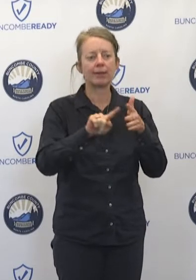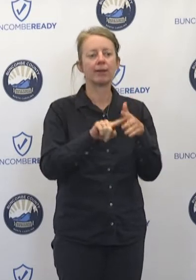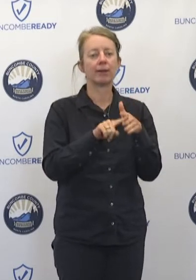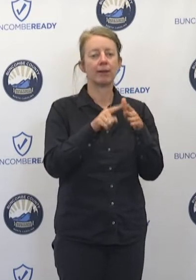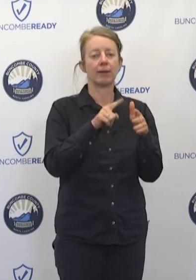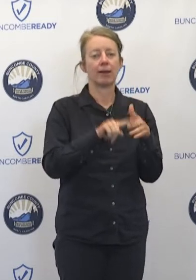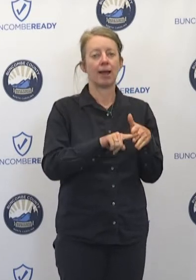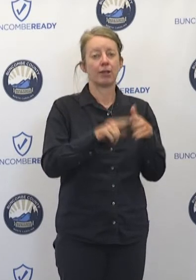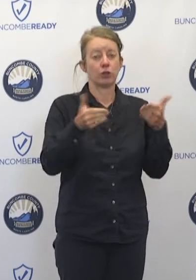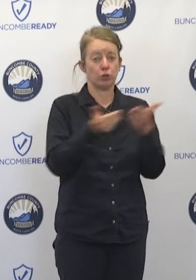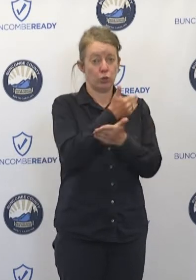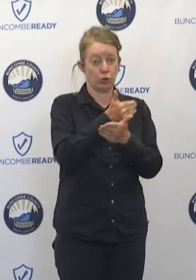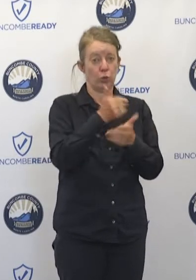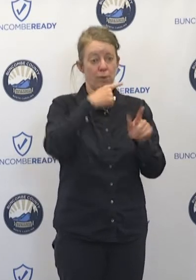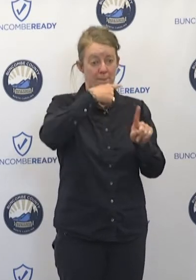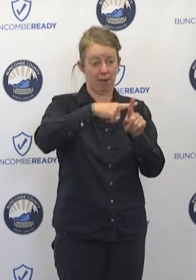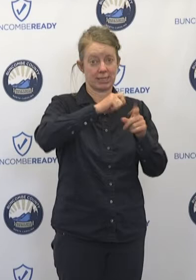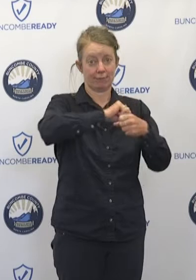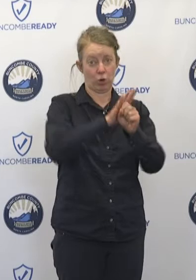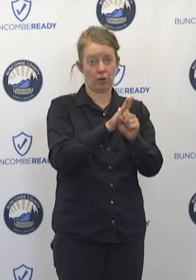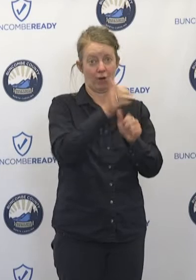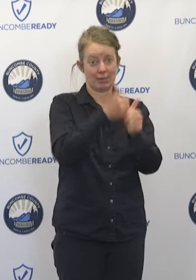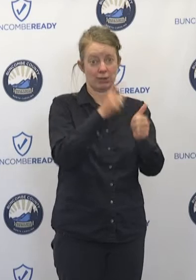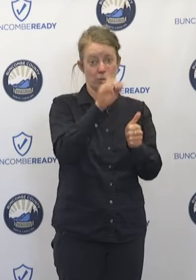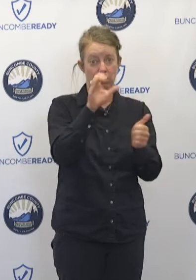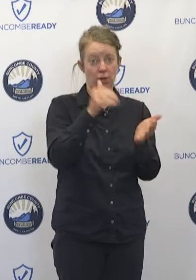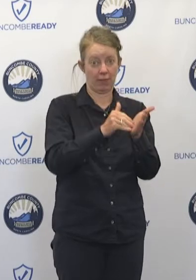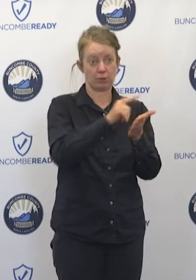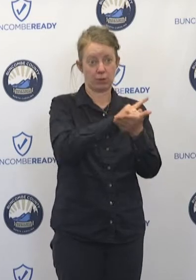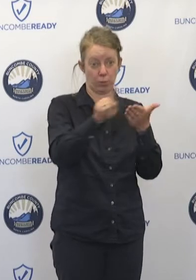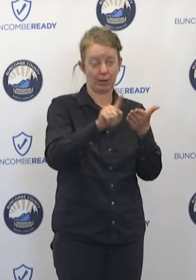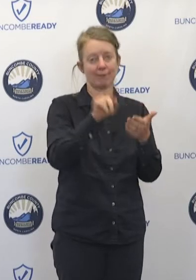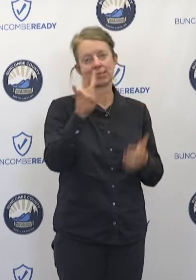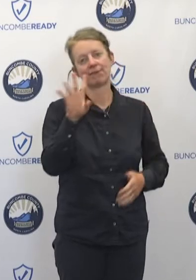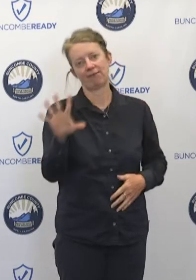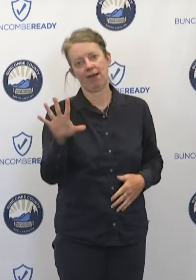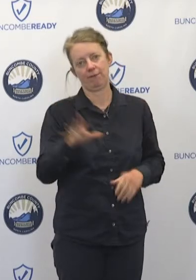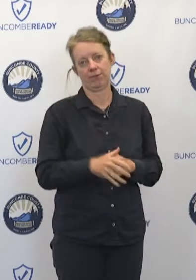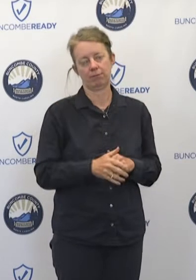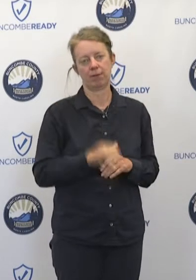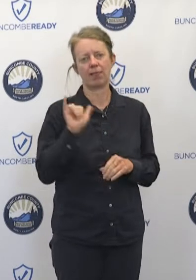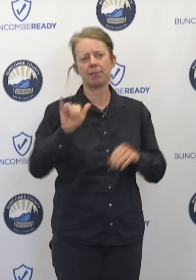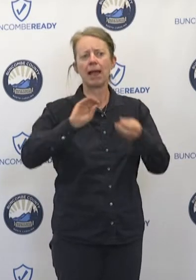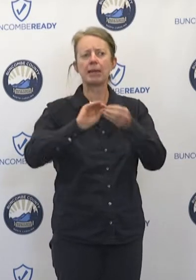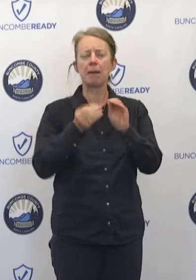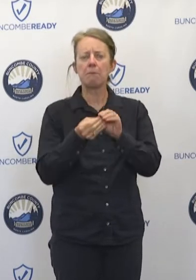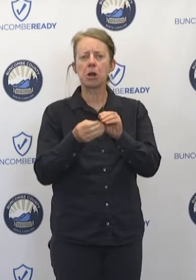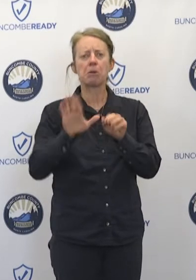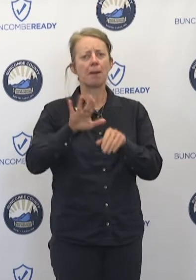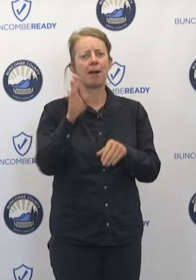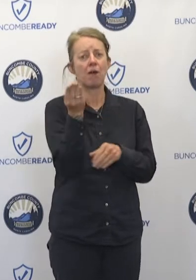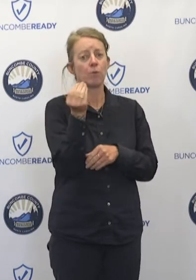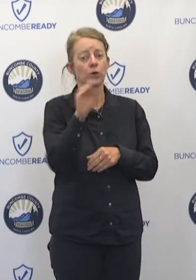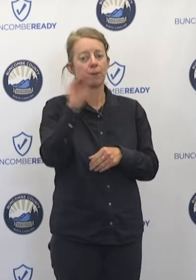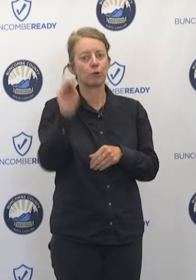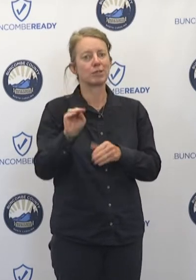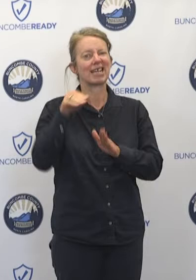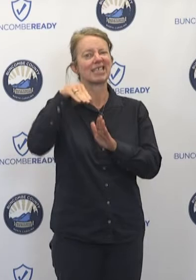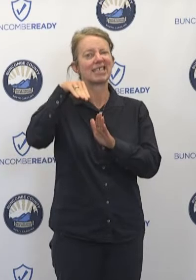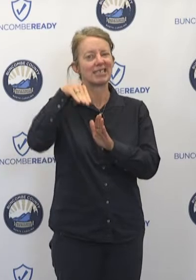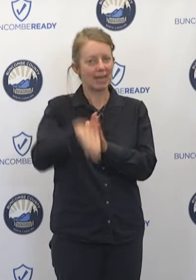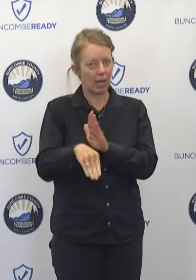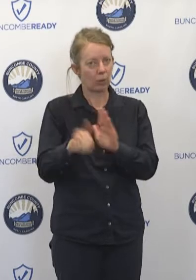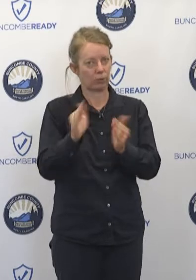new cases per 100,000 per week is 75. This is roughly a 14% decrease from the